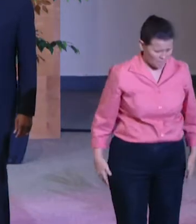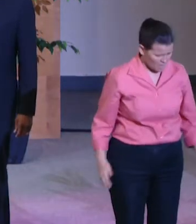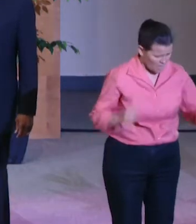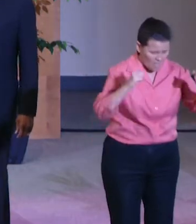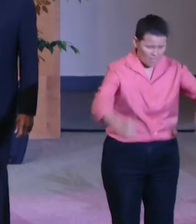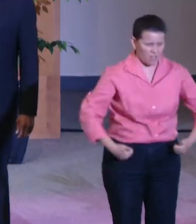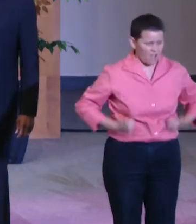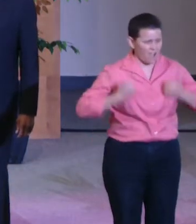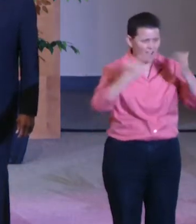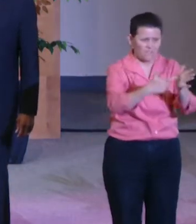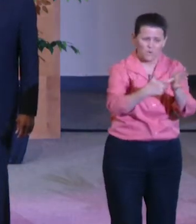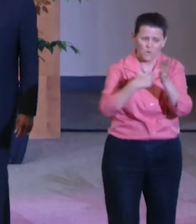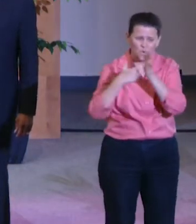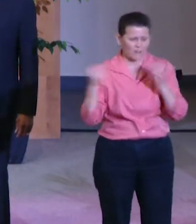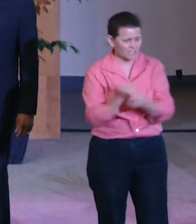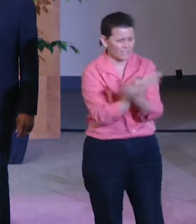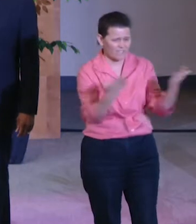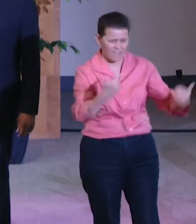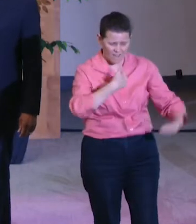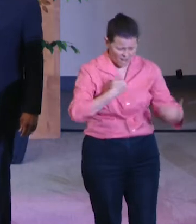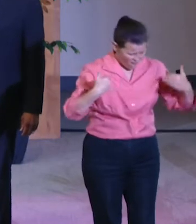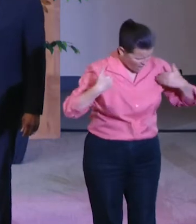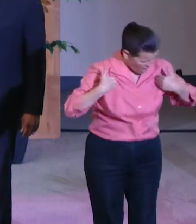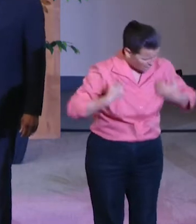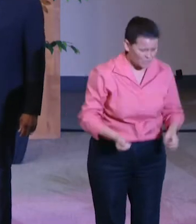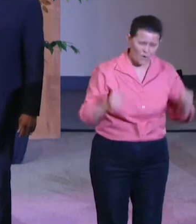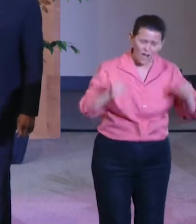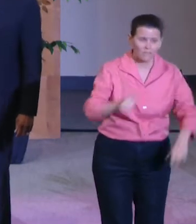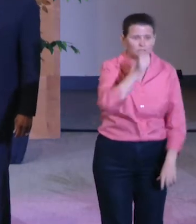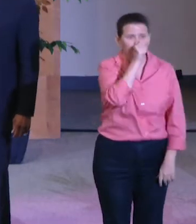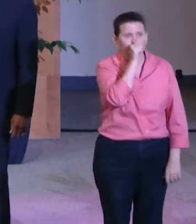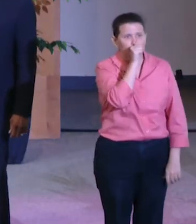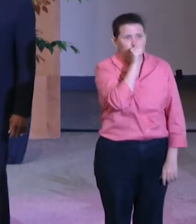Life is taking everything that I have just to